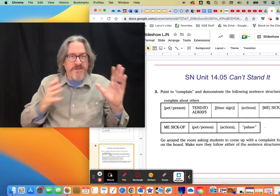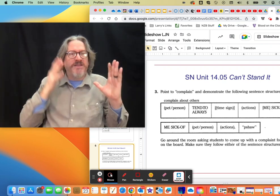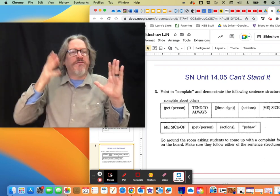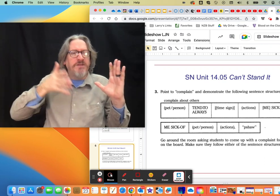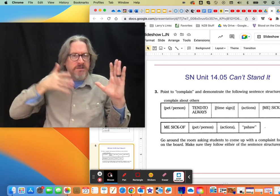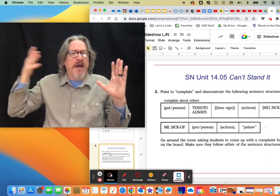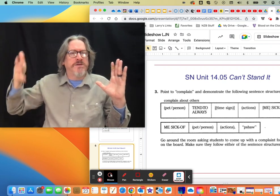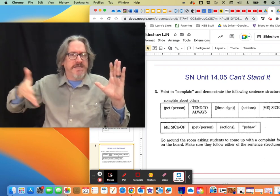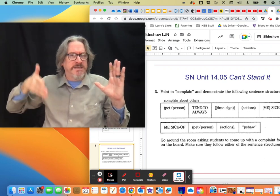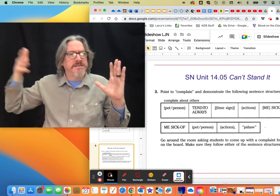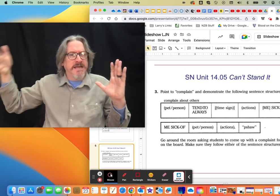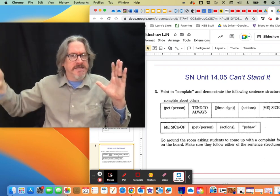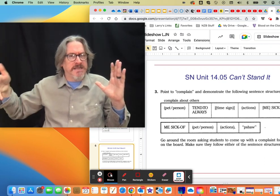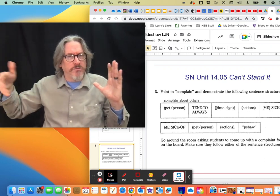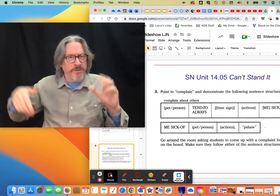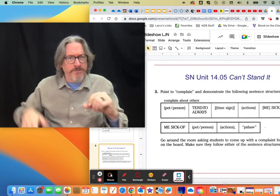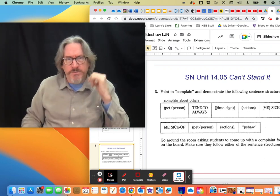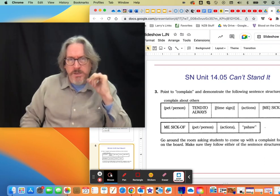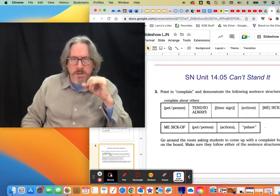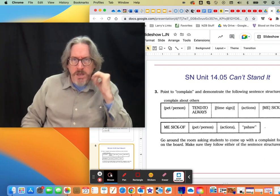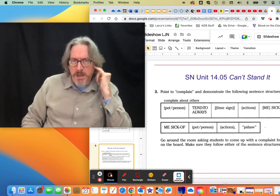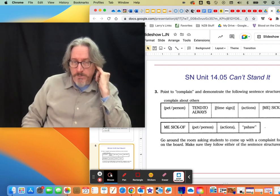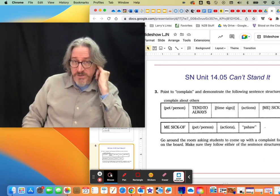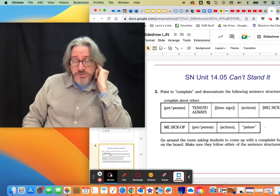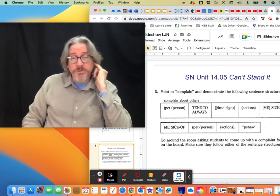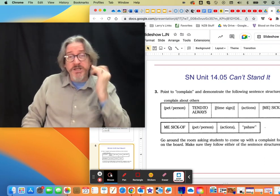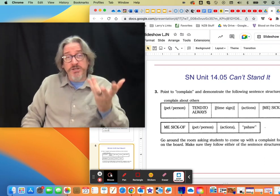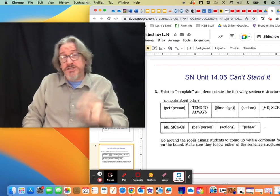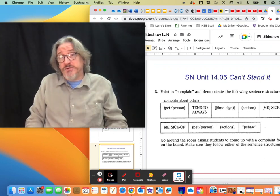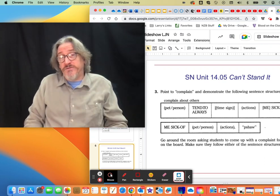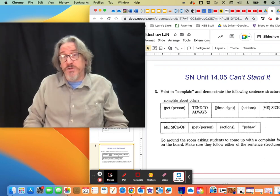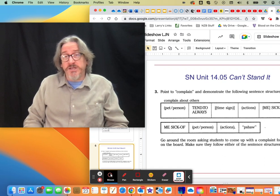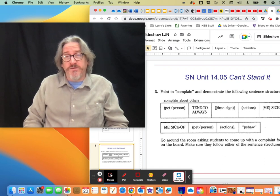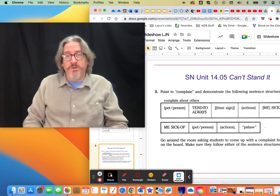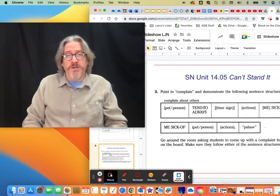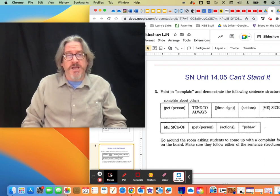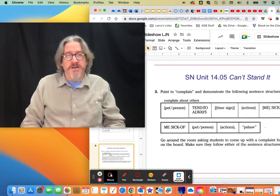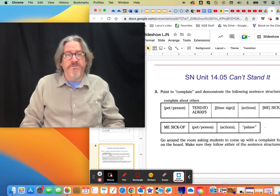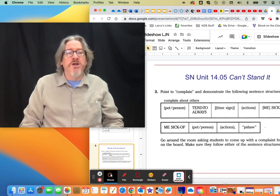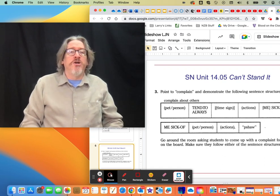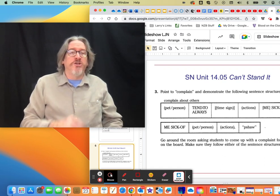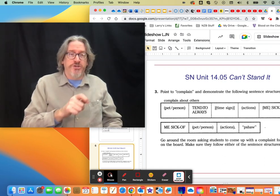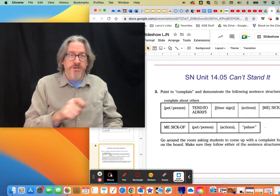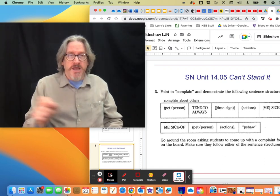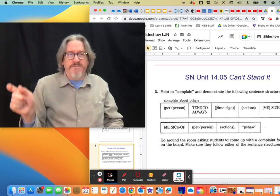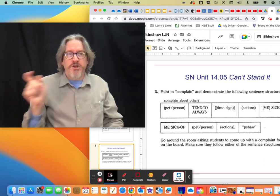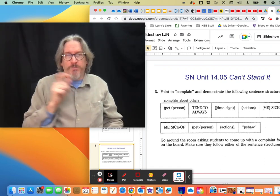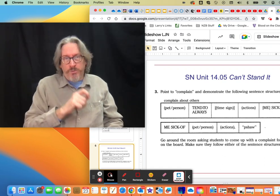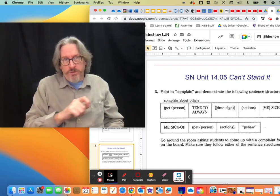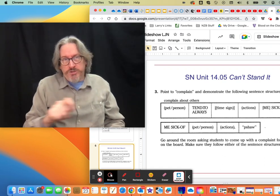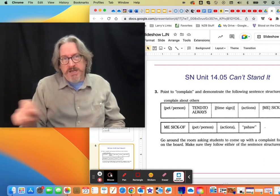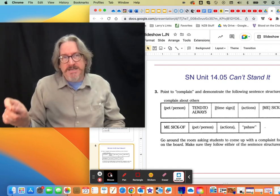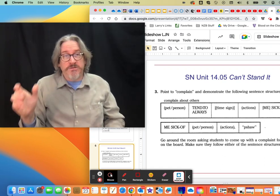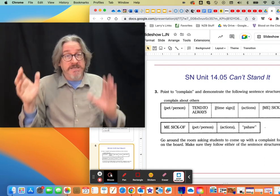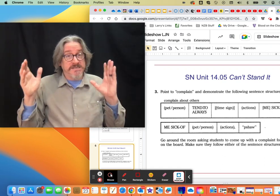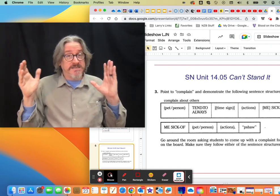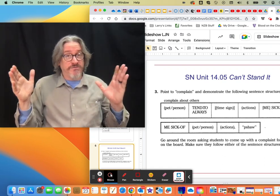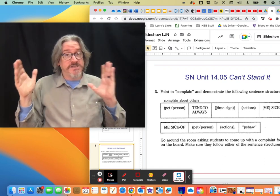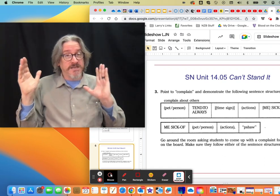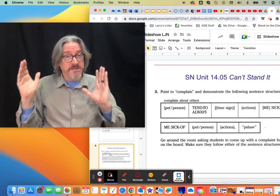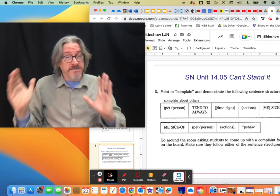So that you kind of get the feel of how a sentence in ASL would be. These are really good to do if you can kind of have a notebook where you jot